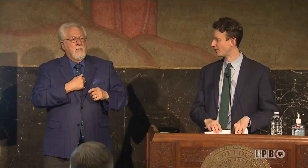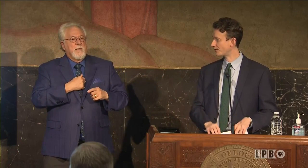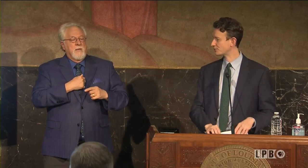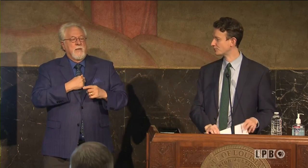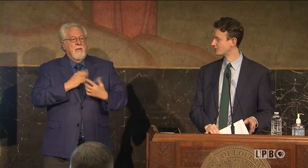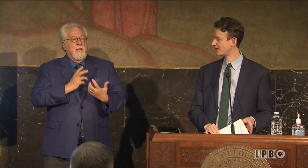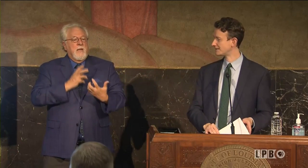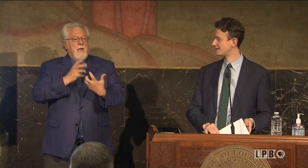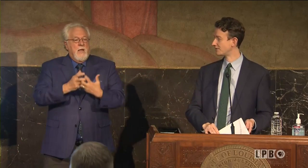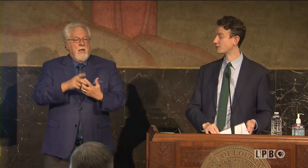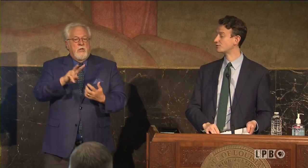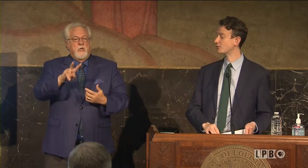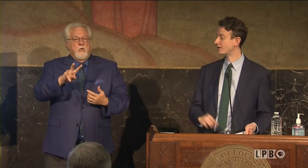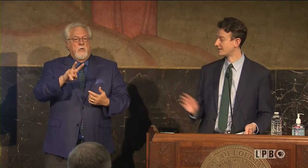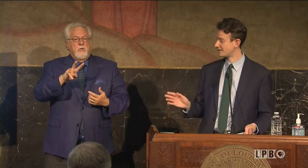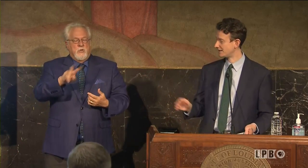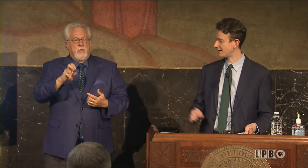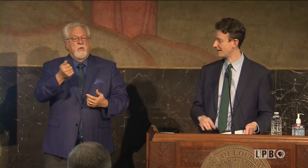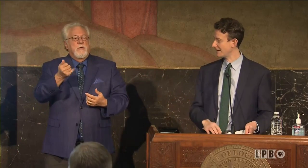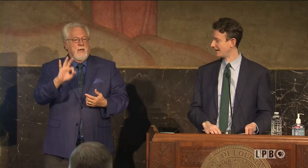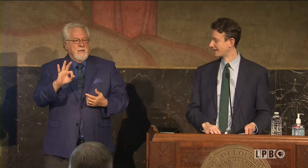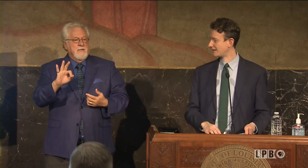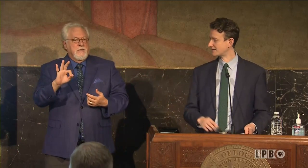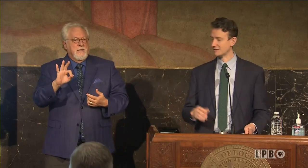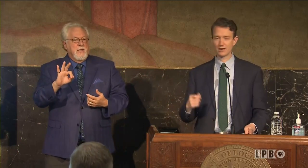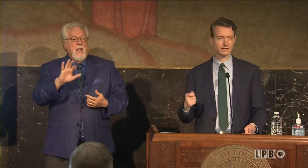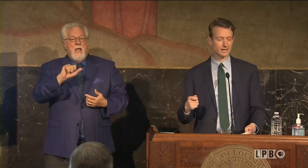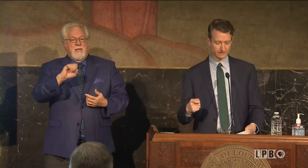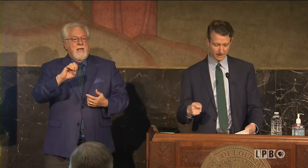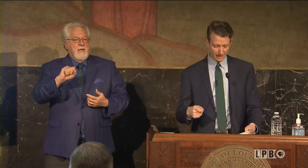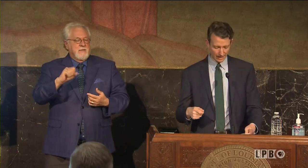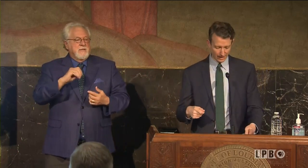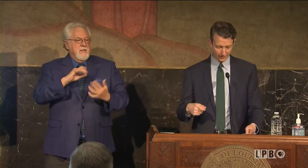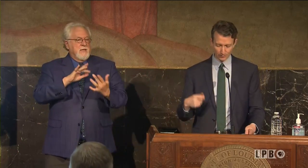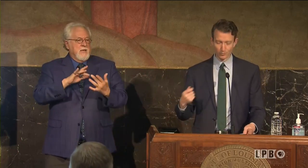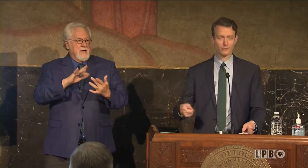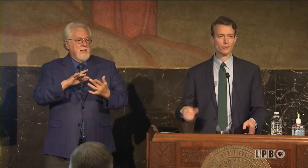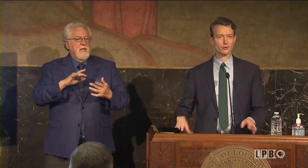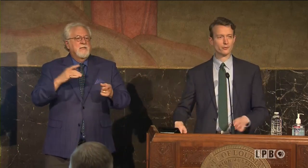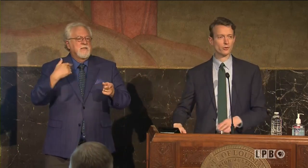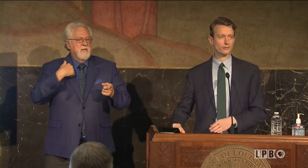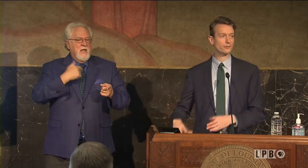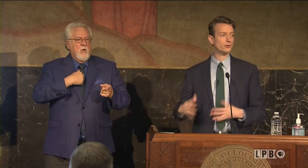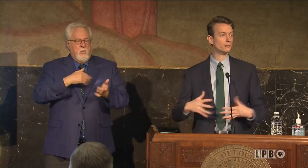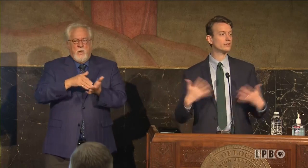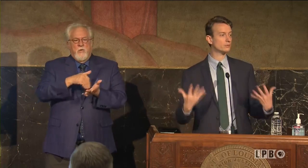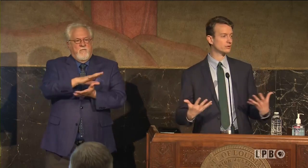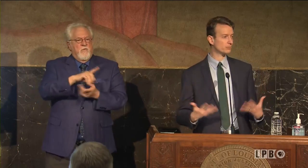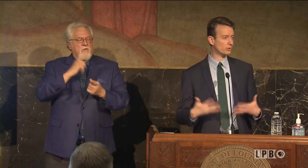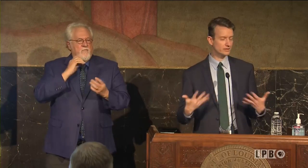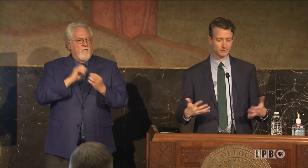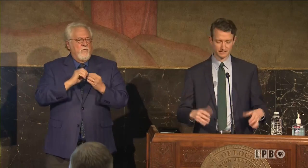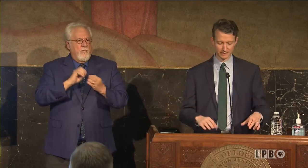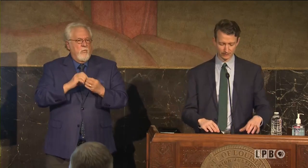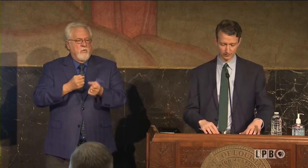engage over 219 cases and contacts that we referred for further resource support to be successful in